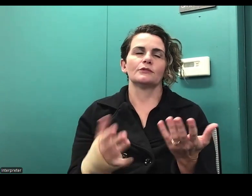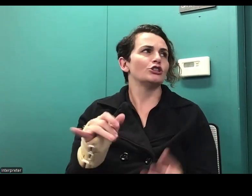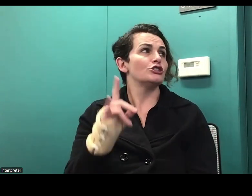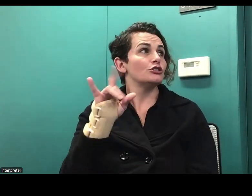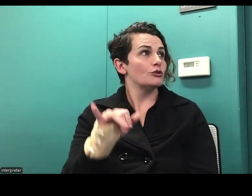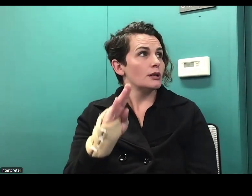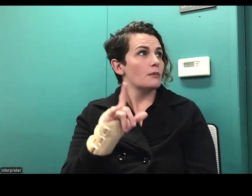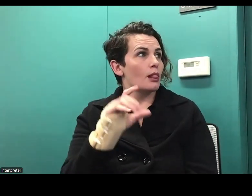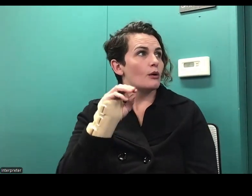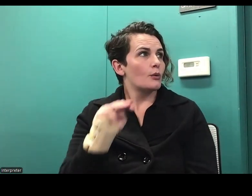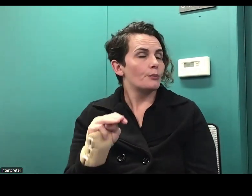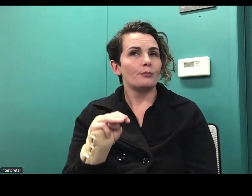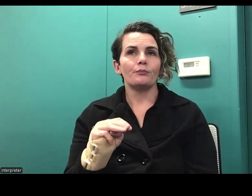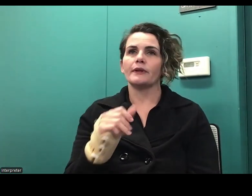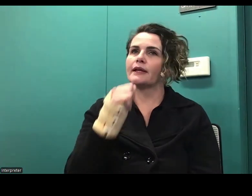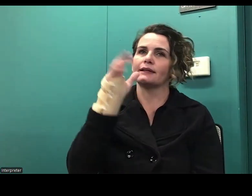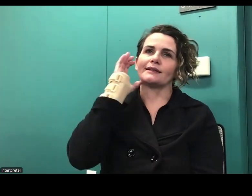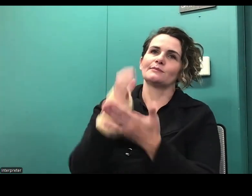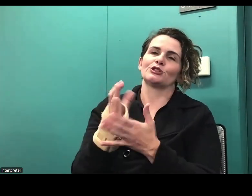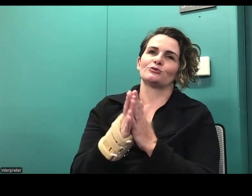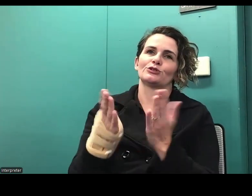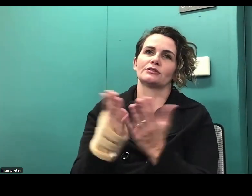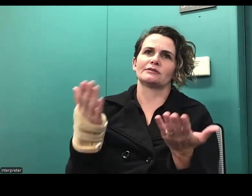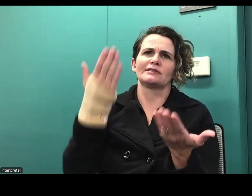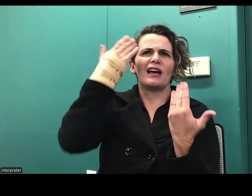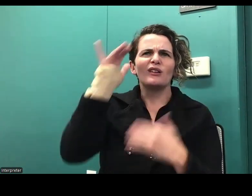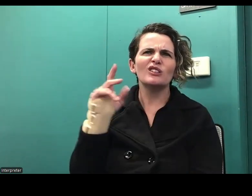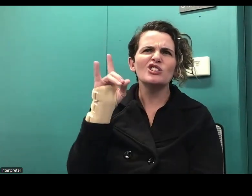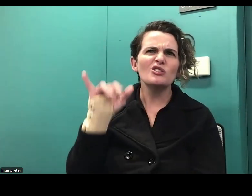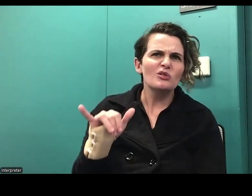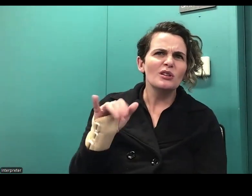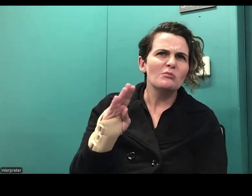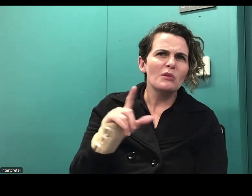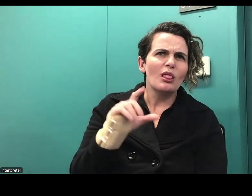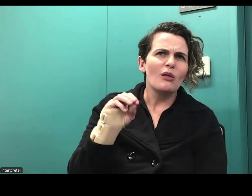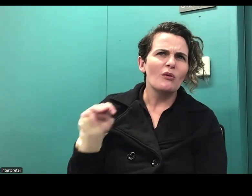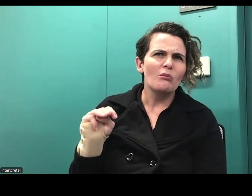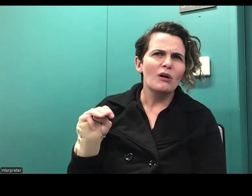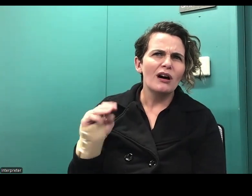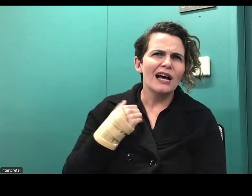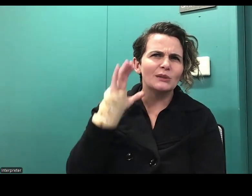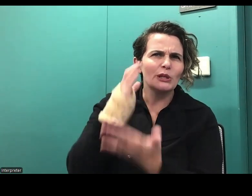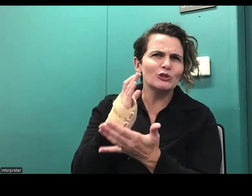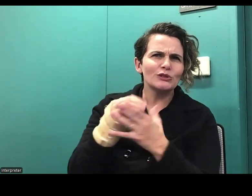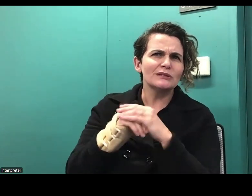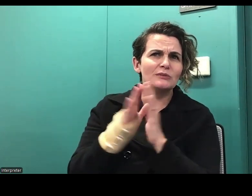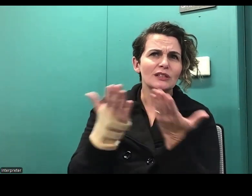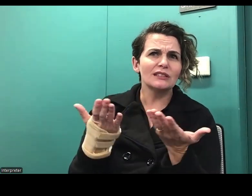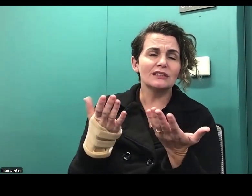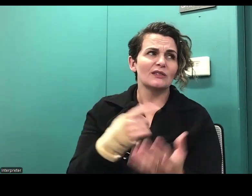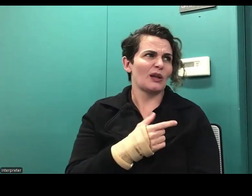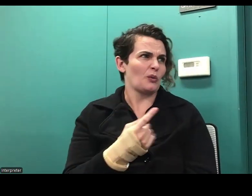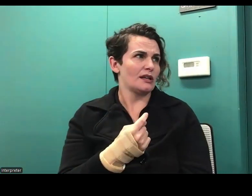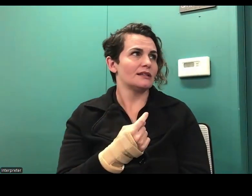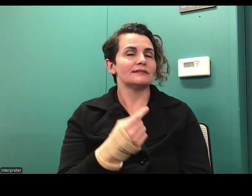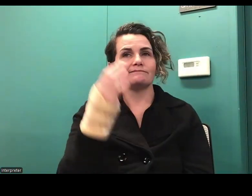on that list. Well, I know, but it's not a picture book. I don't know if Judy Blume has pictures Judy in her Blume book. was on the list. I was like, wait, what? I know.